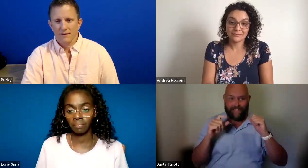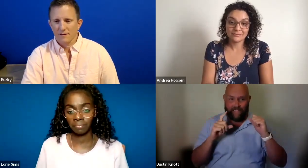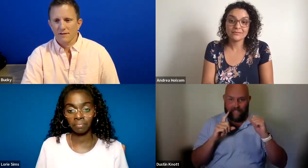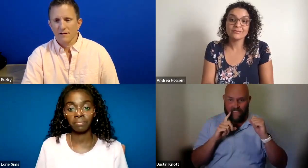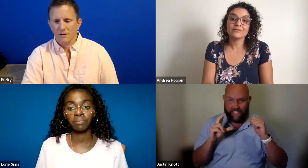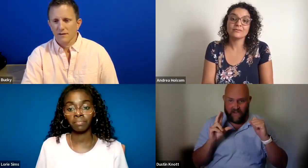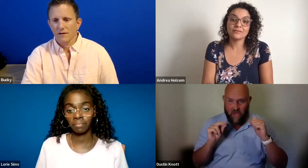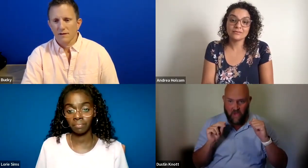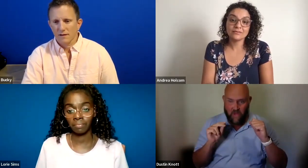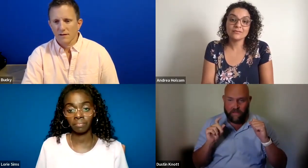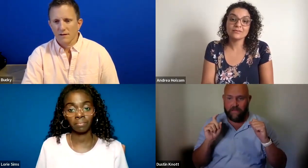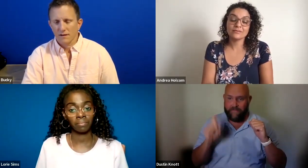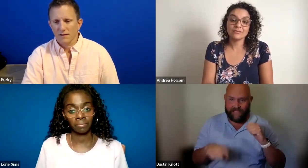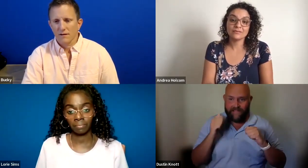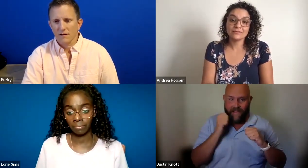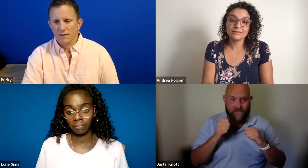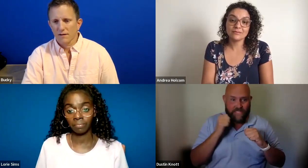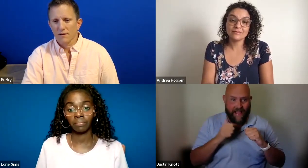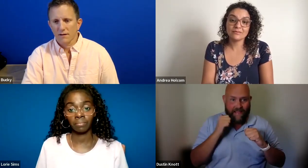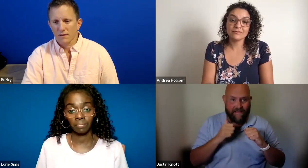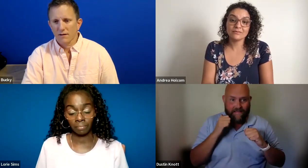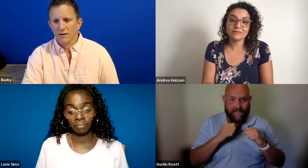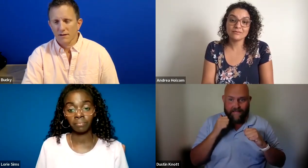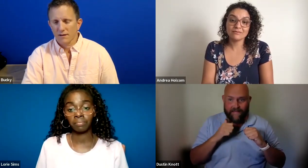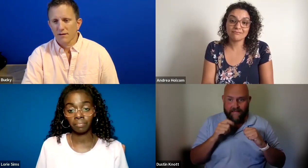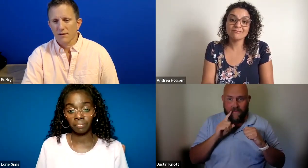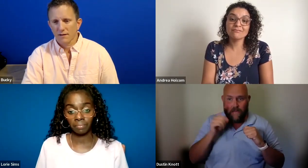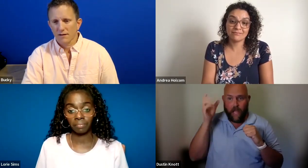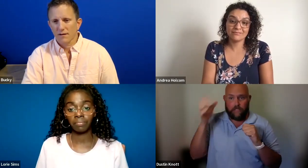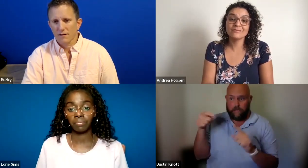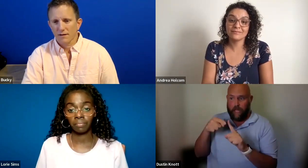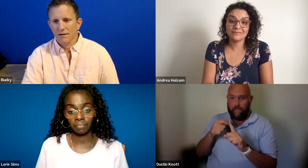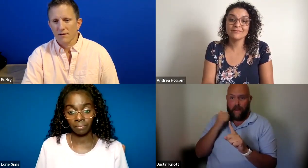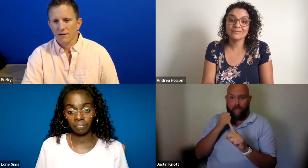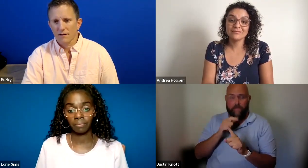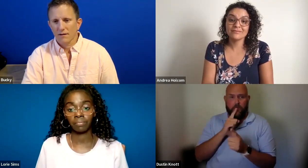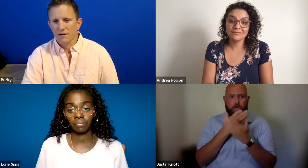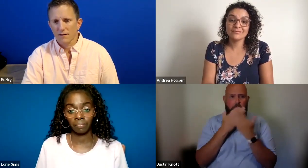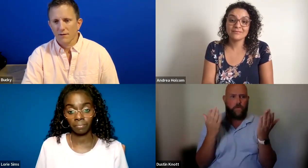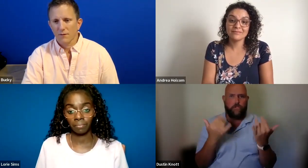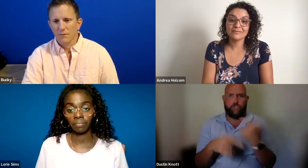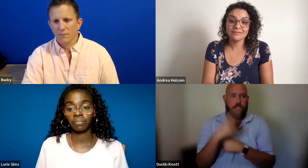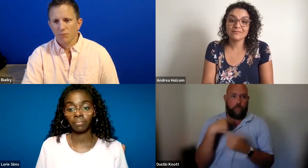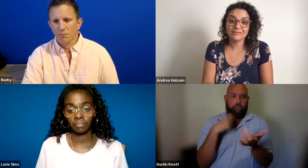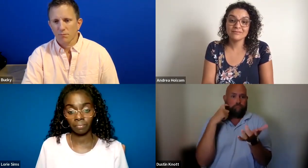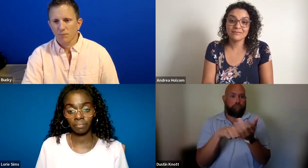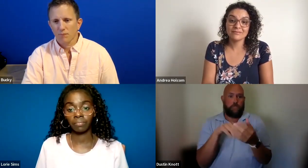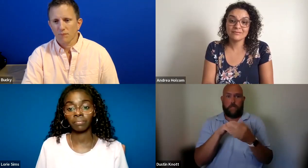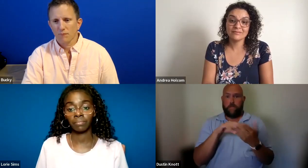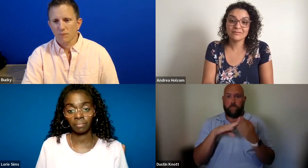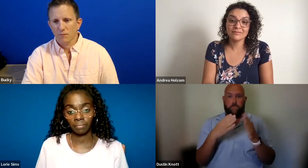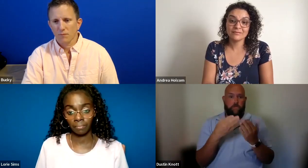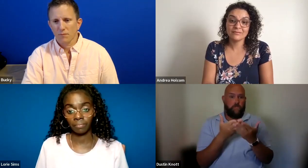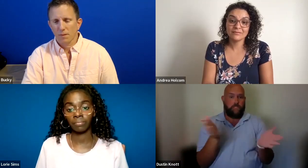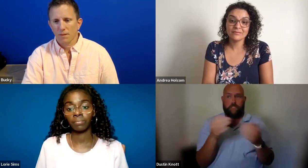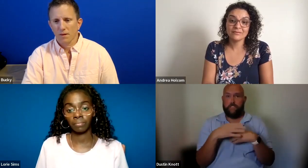and it's a part of me now, and I feel better about myself. And the reality is that's not the truth. It's a daily practice, right? The concept of